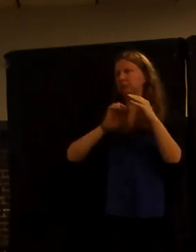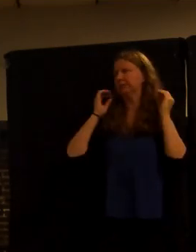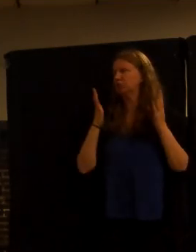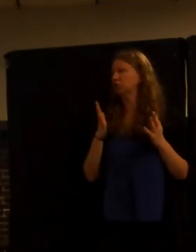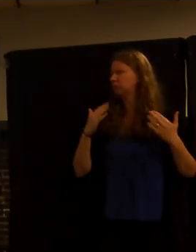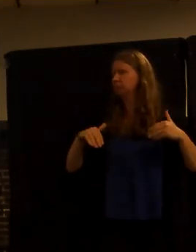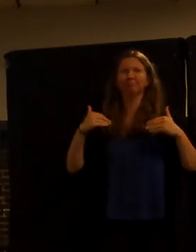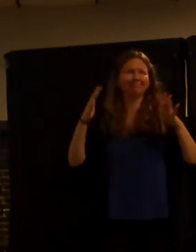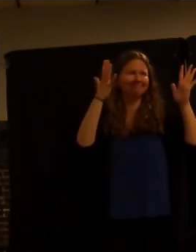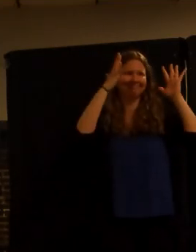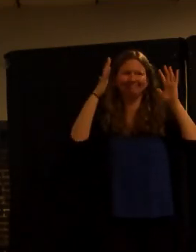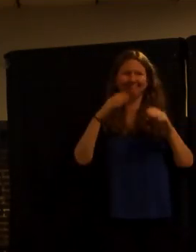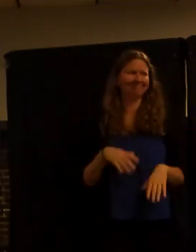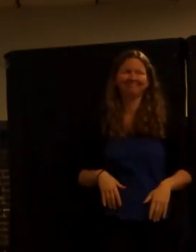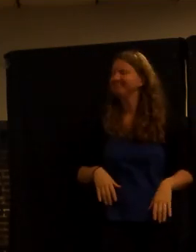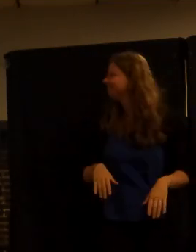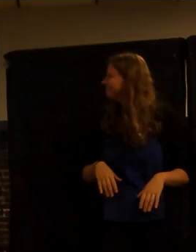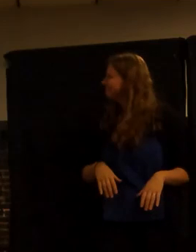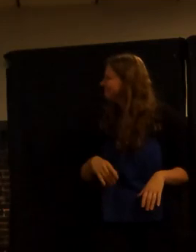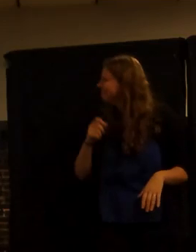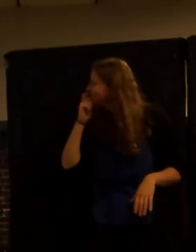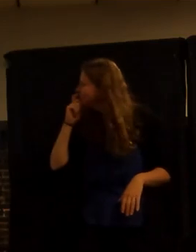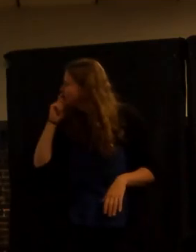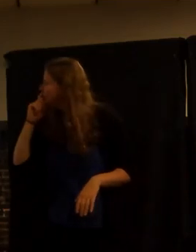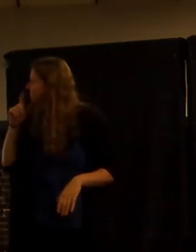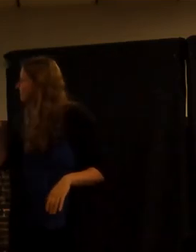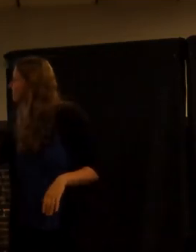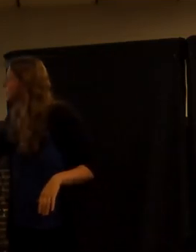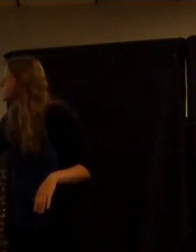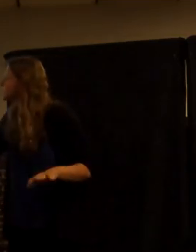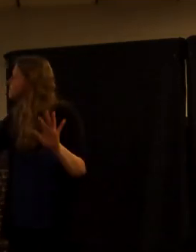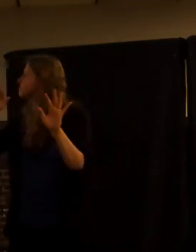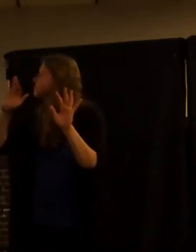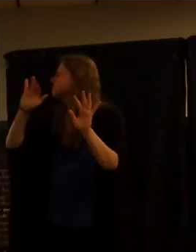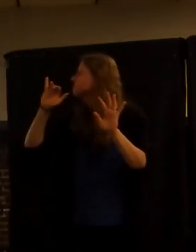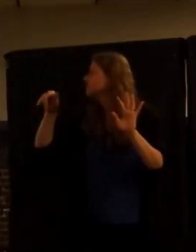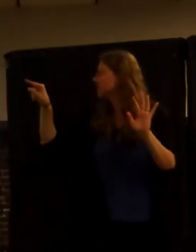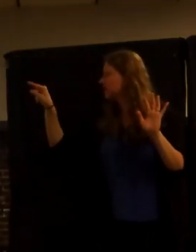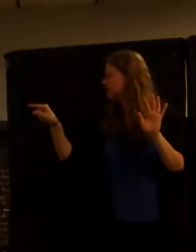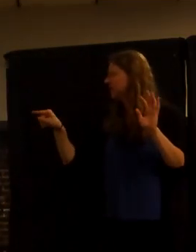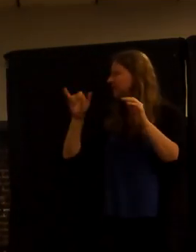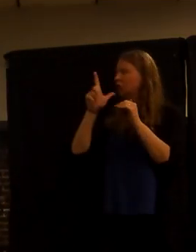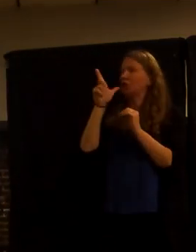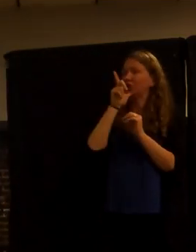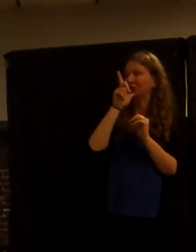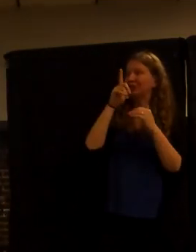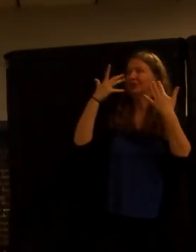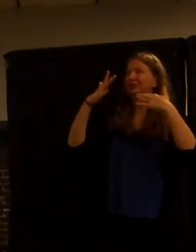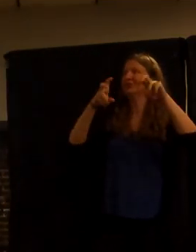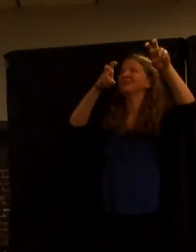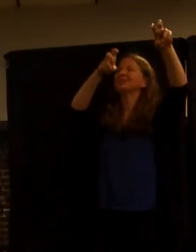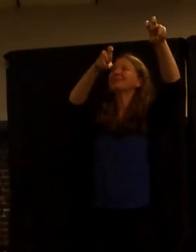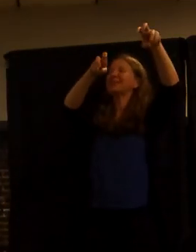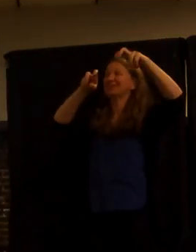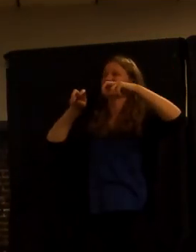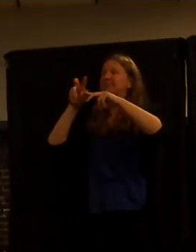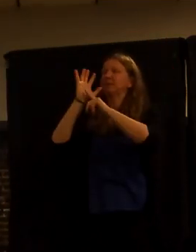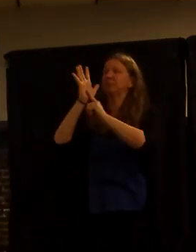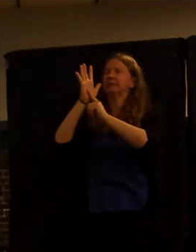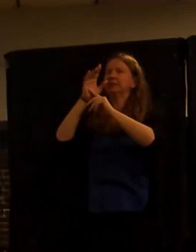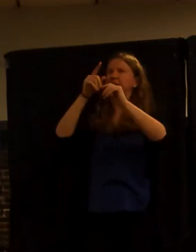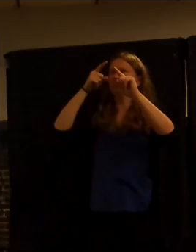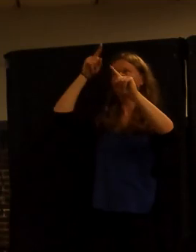amongst the professionals. So I'm so thankful to our elementary staff for all they've given up to support our kids and making sure they get where they need to be for